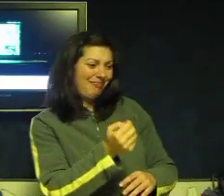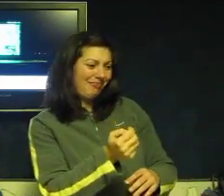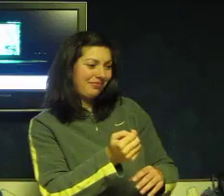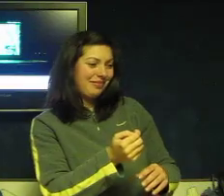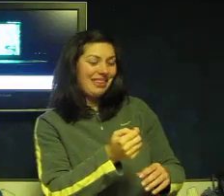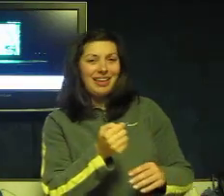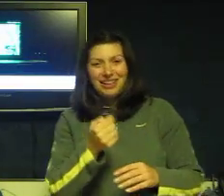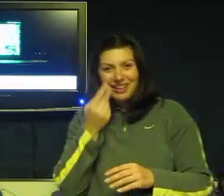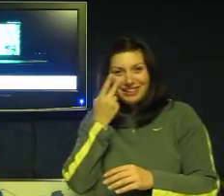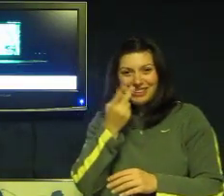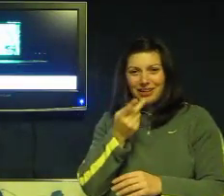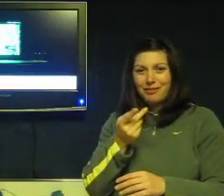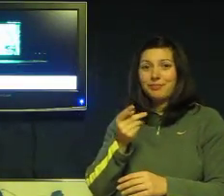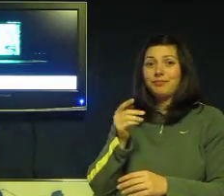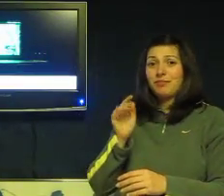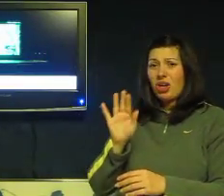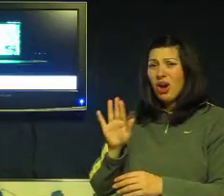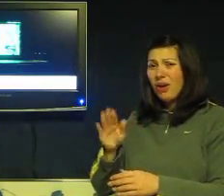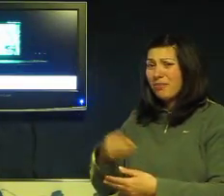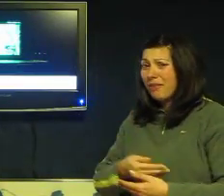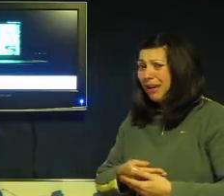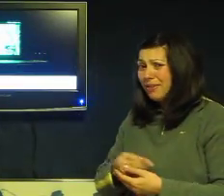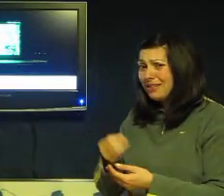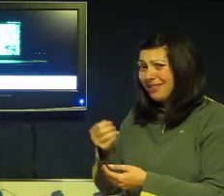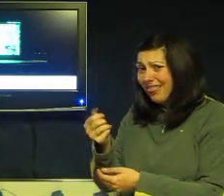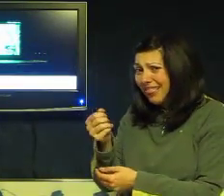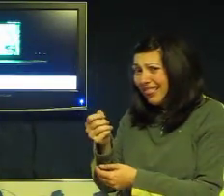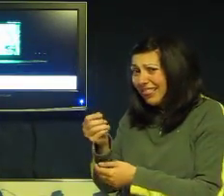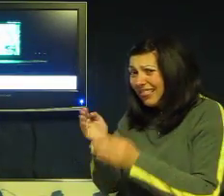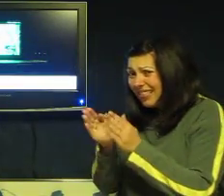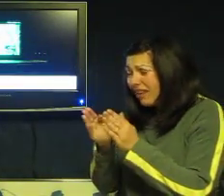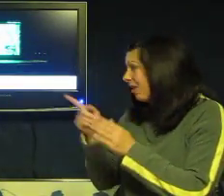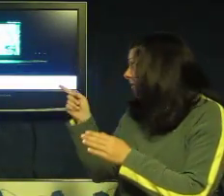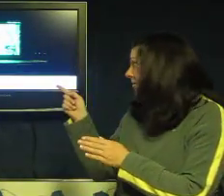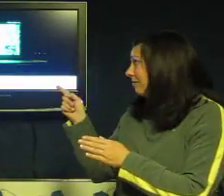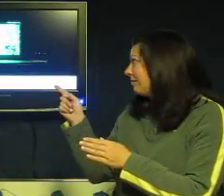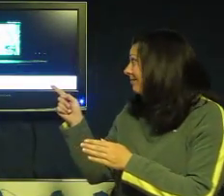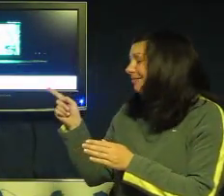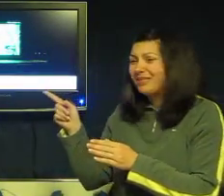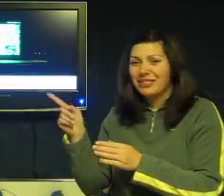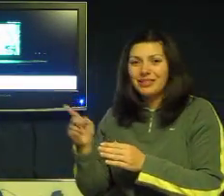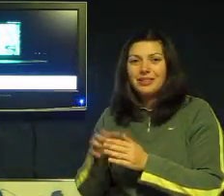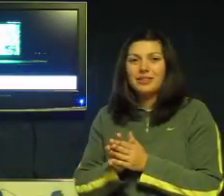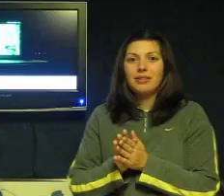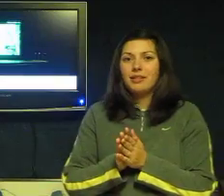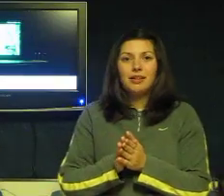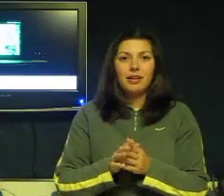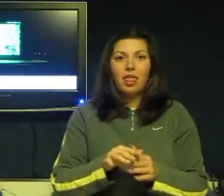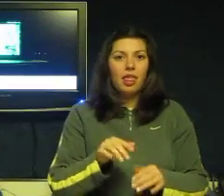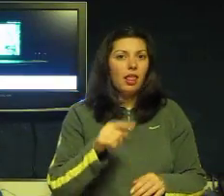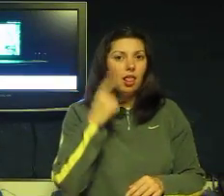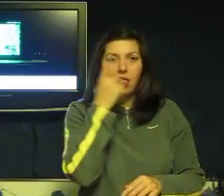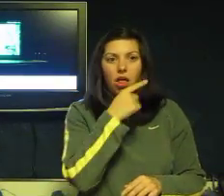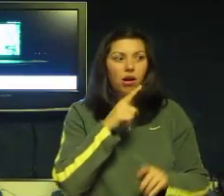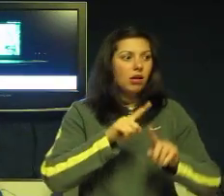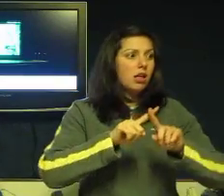there. It doesn't look anything like her own offspring, and yet, there's nothing wrong with her